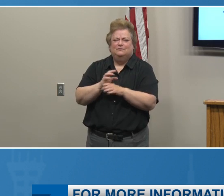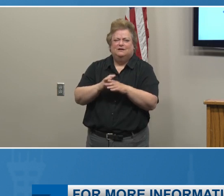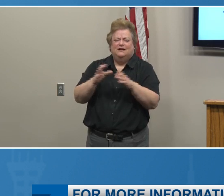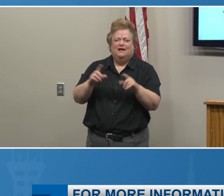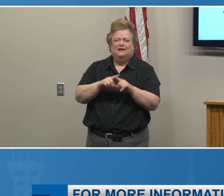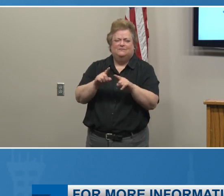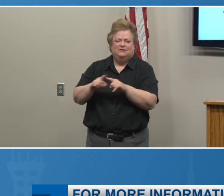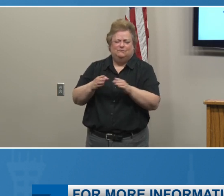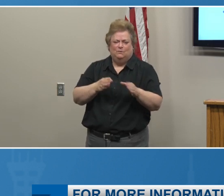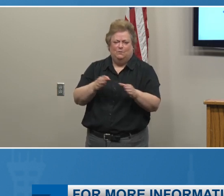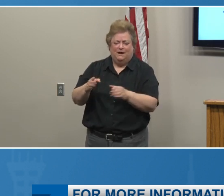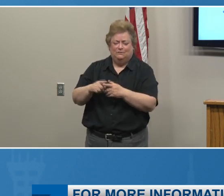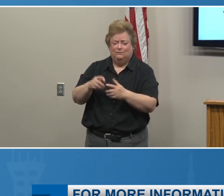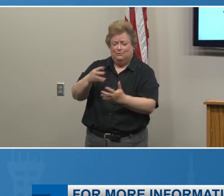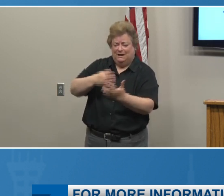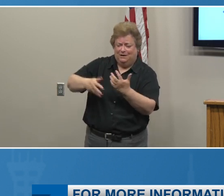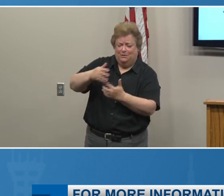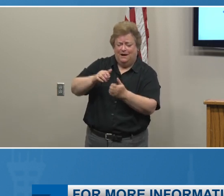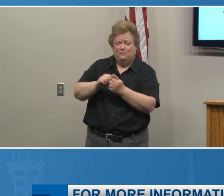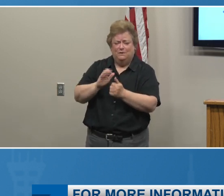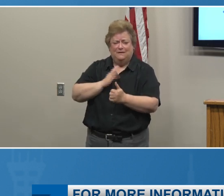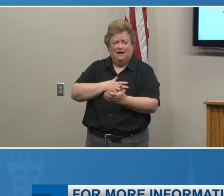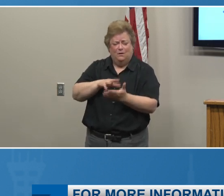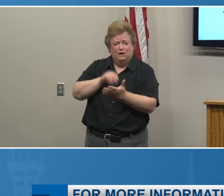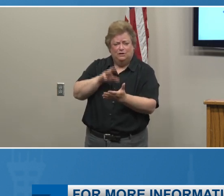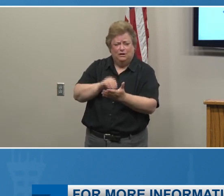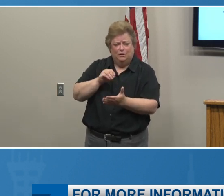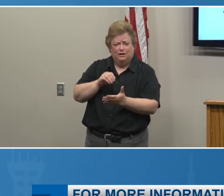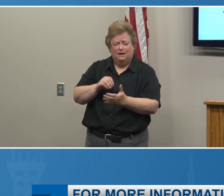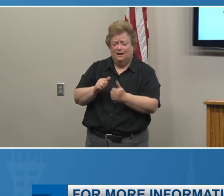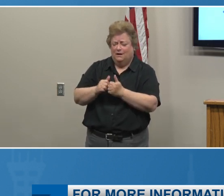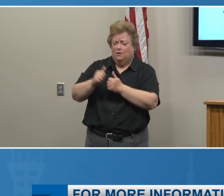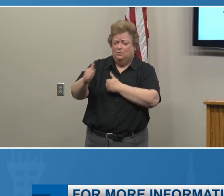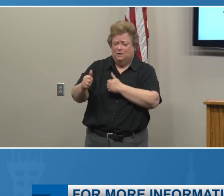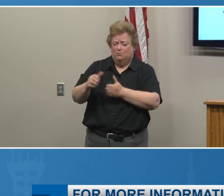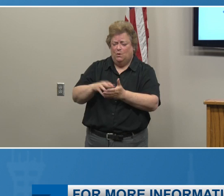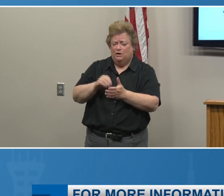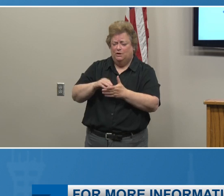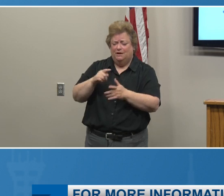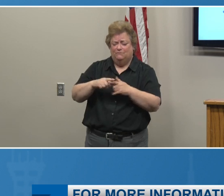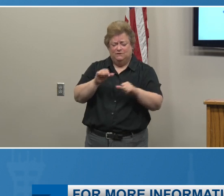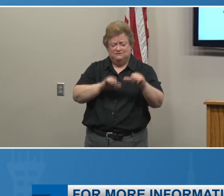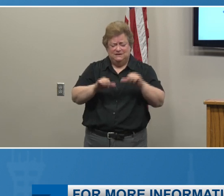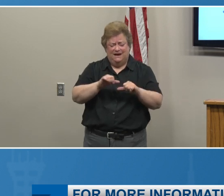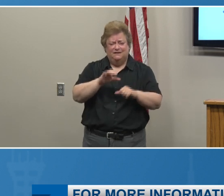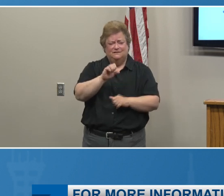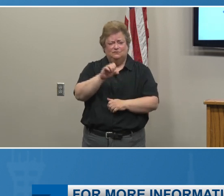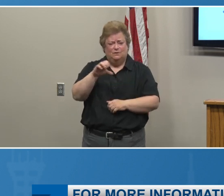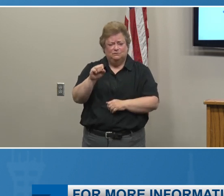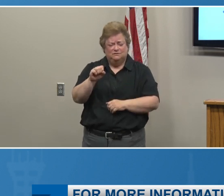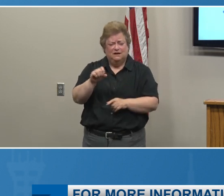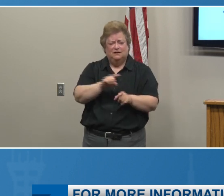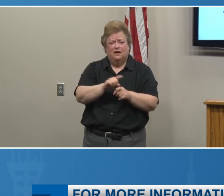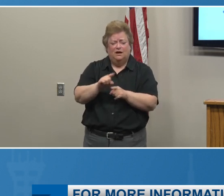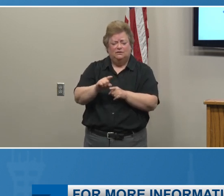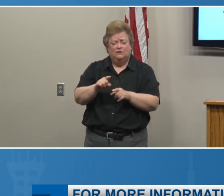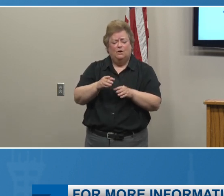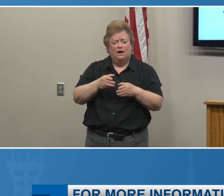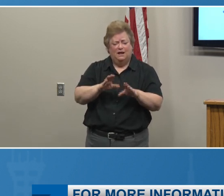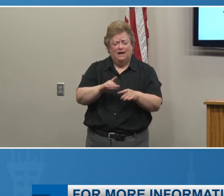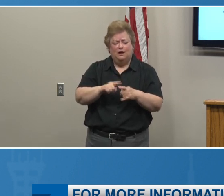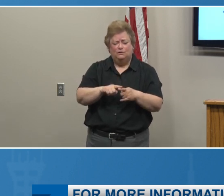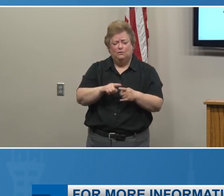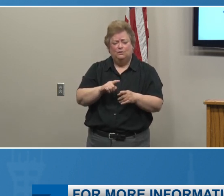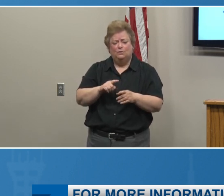different ways for us to interact with learning remote learning in science and social studies has also allowed students to